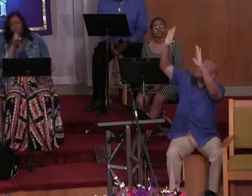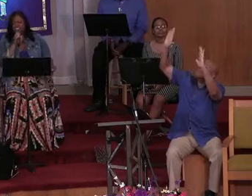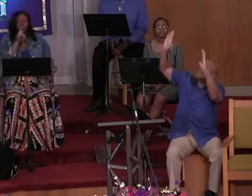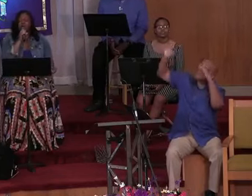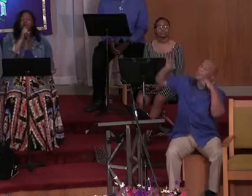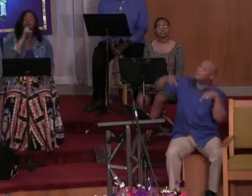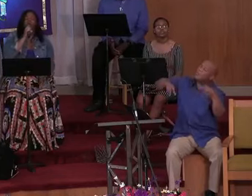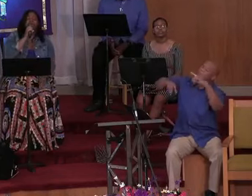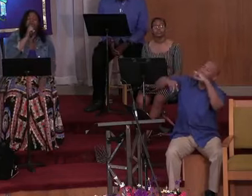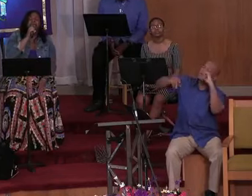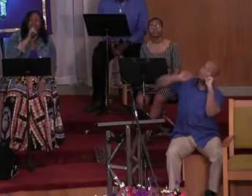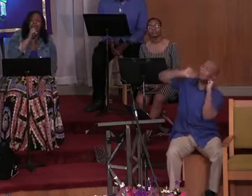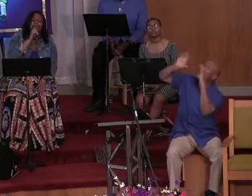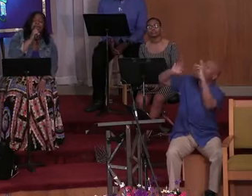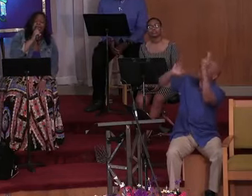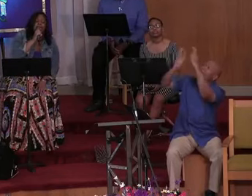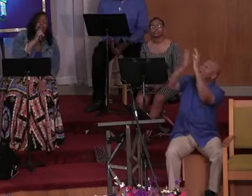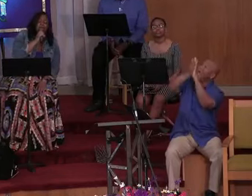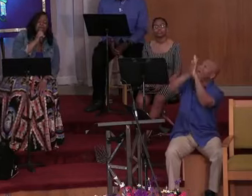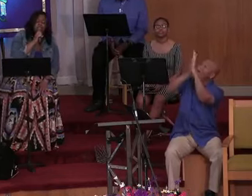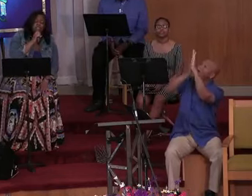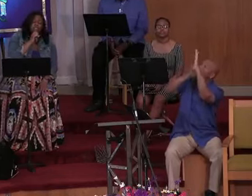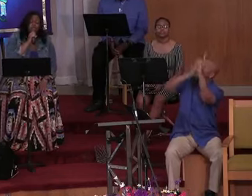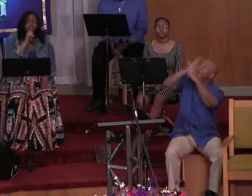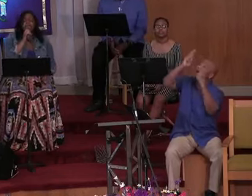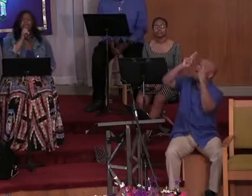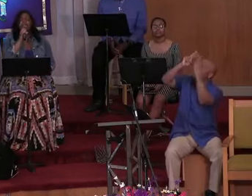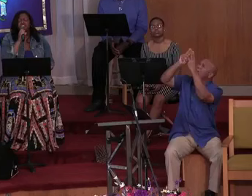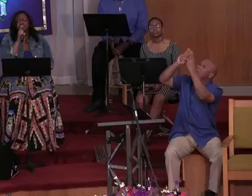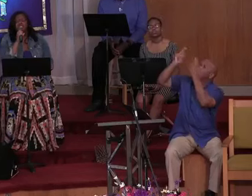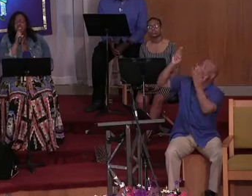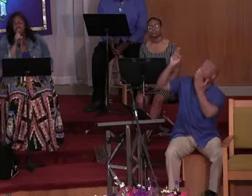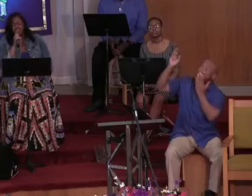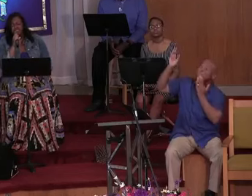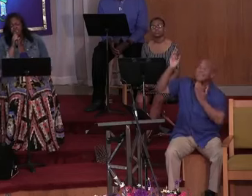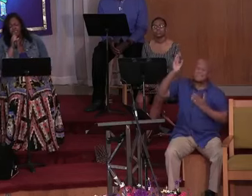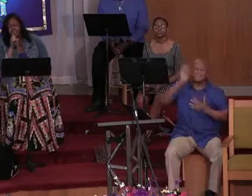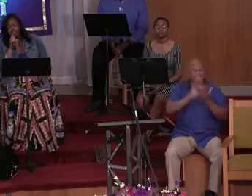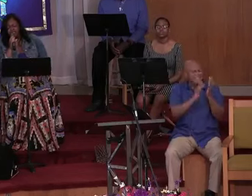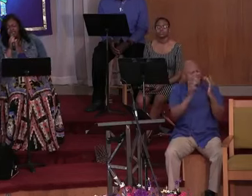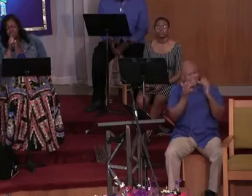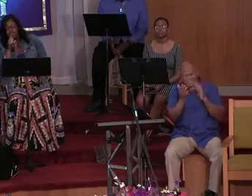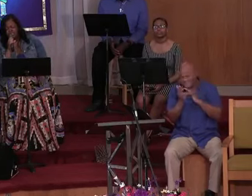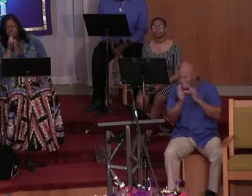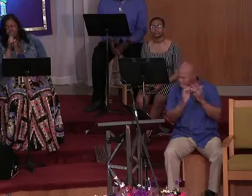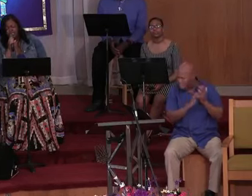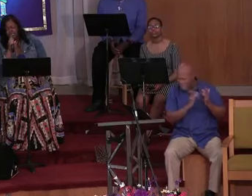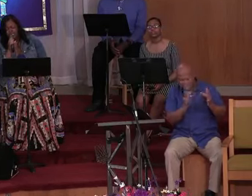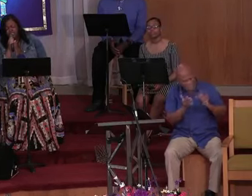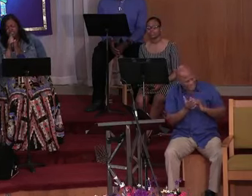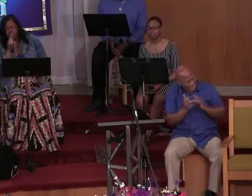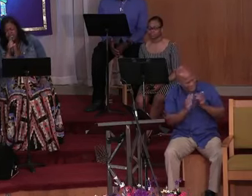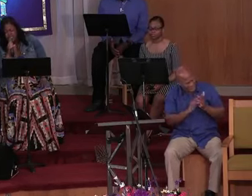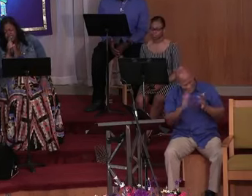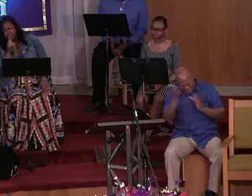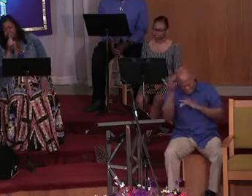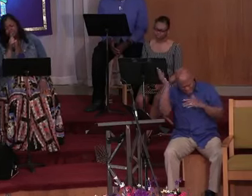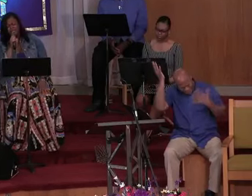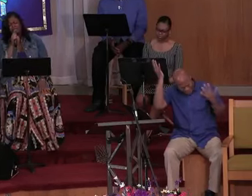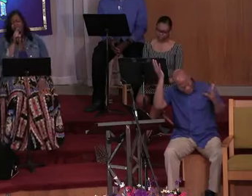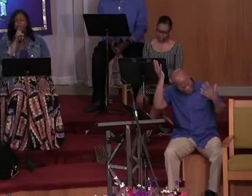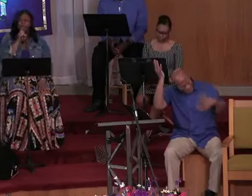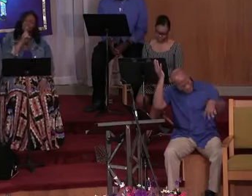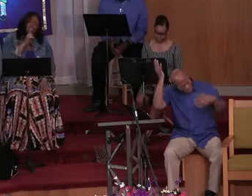We bless your holy name. Sweet Jesus, Jesus, Jesus, Jesus, Jesus.